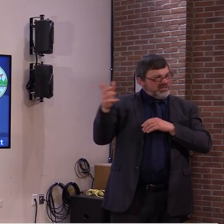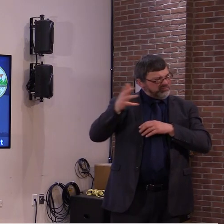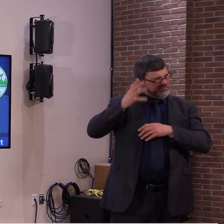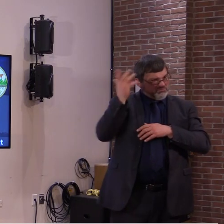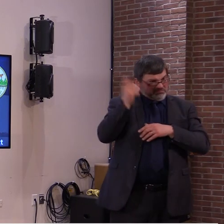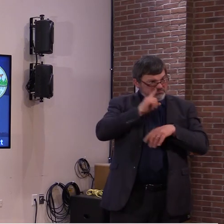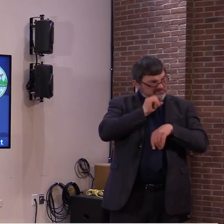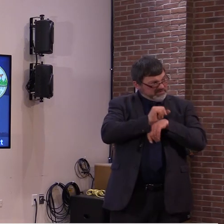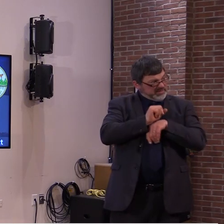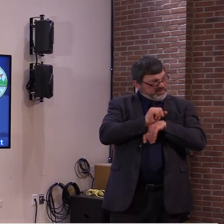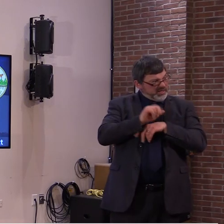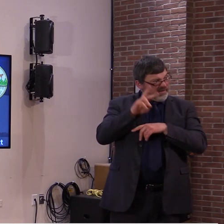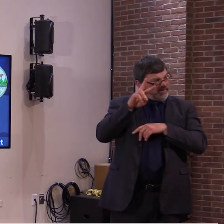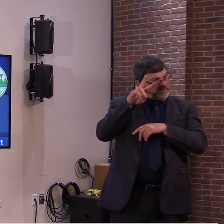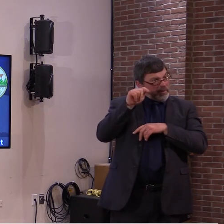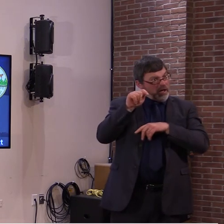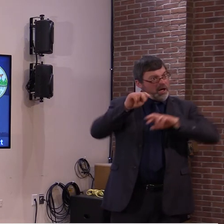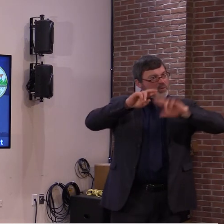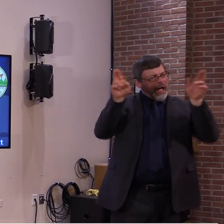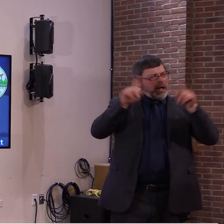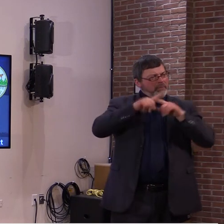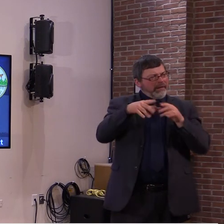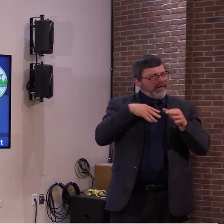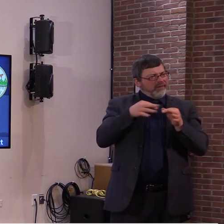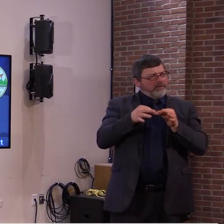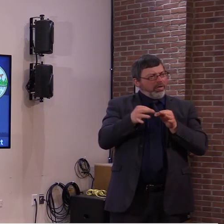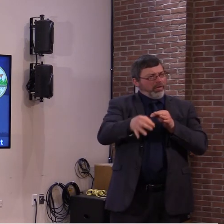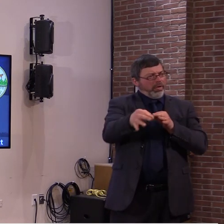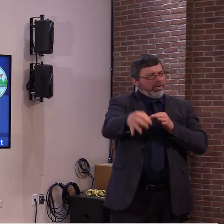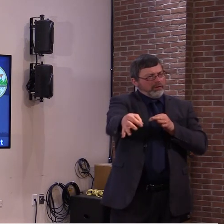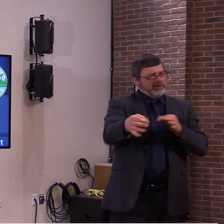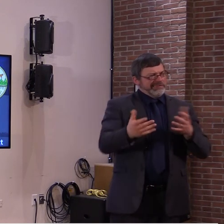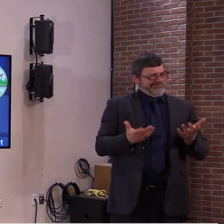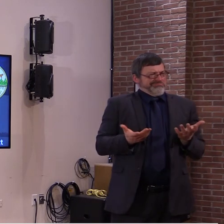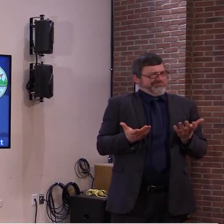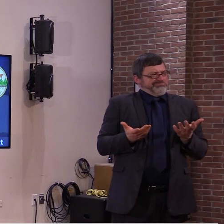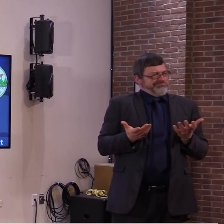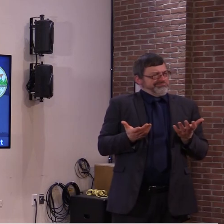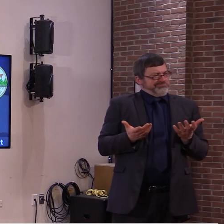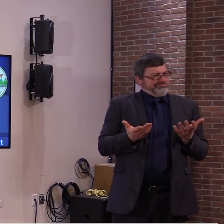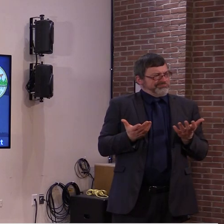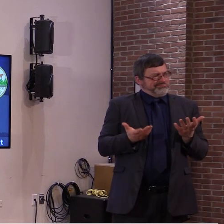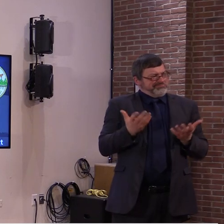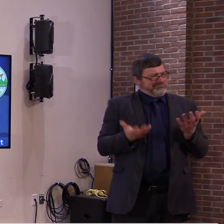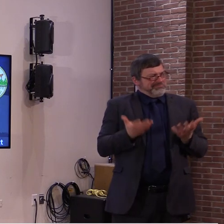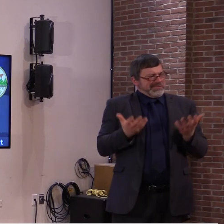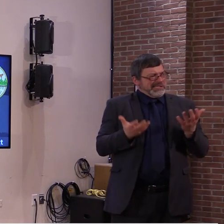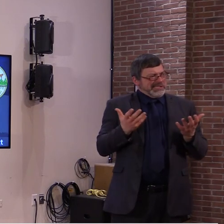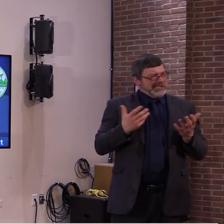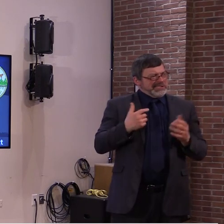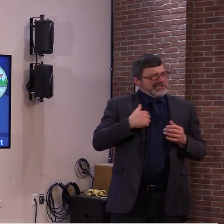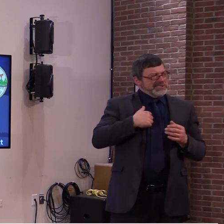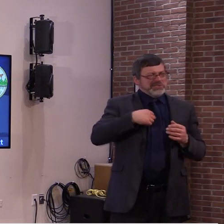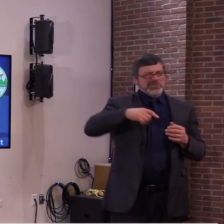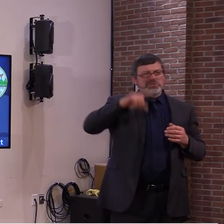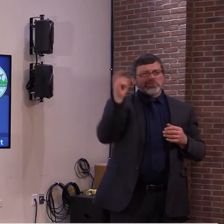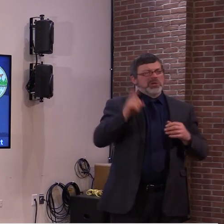with the federal government distribution system. I mean, there were months ahead of this. Oh, again, Governor, can I?